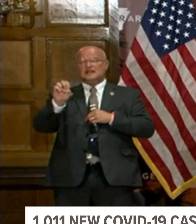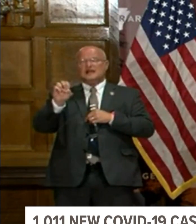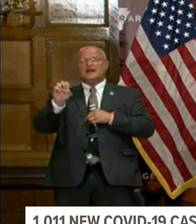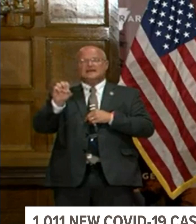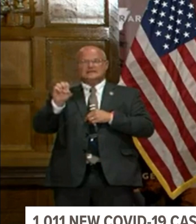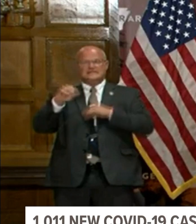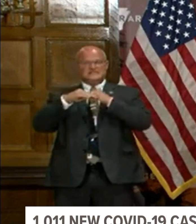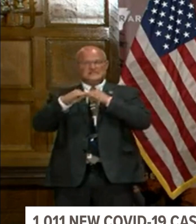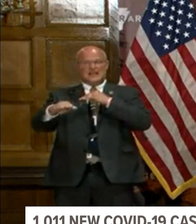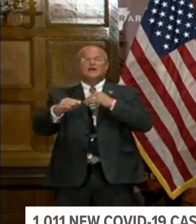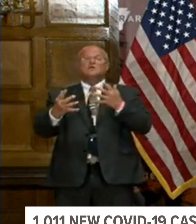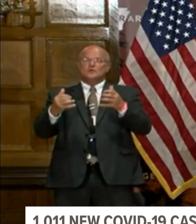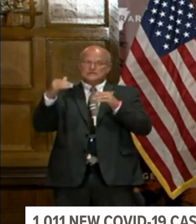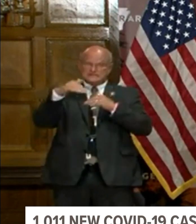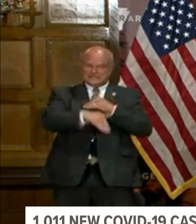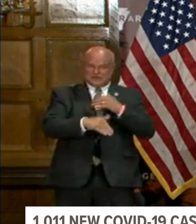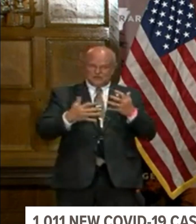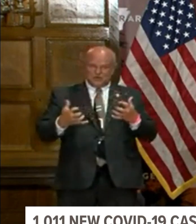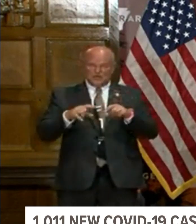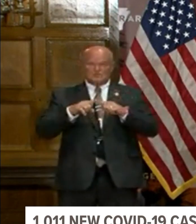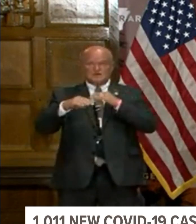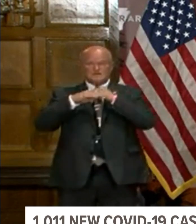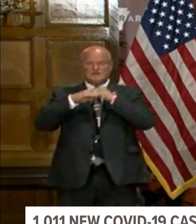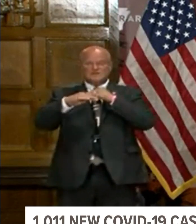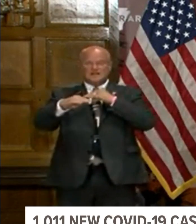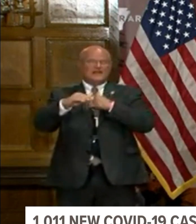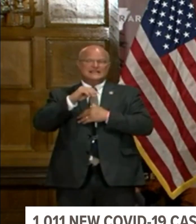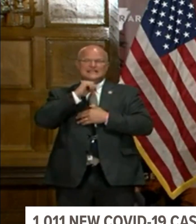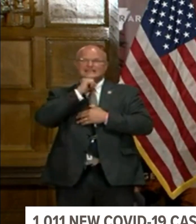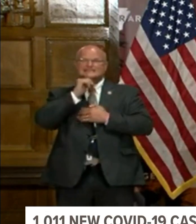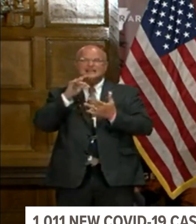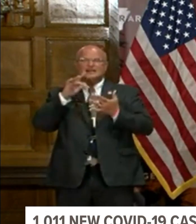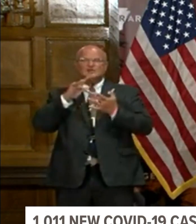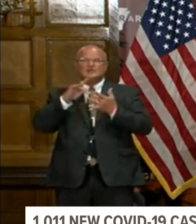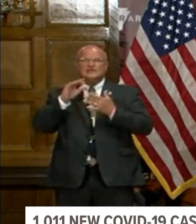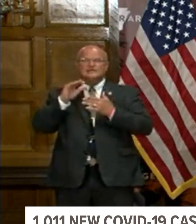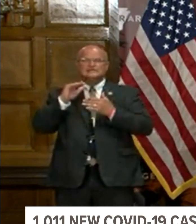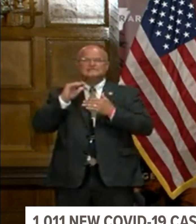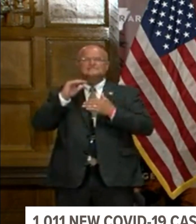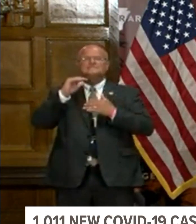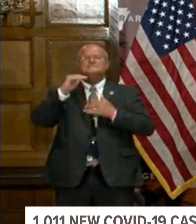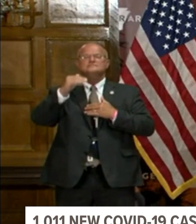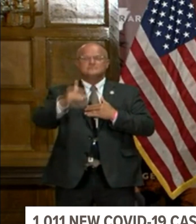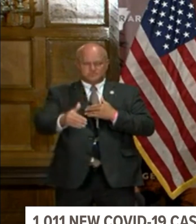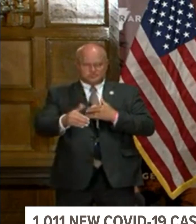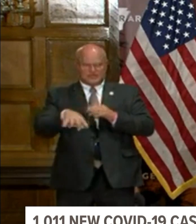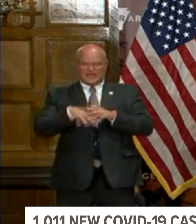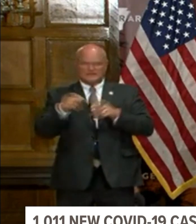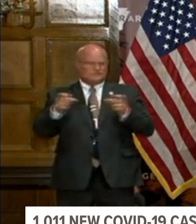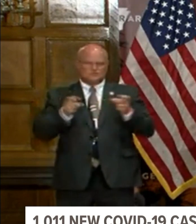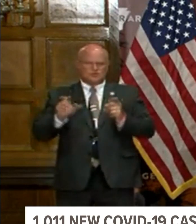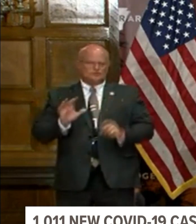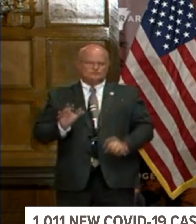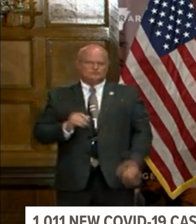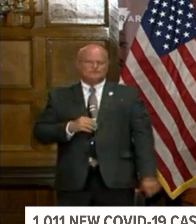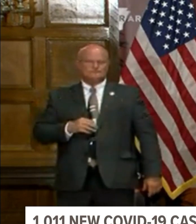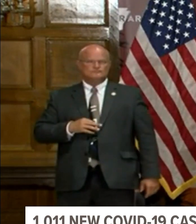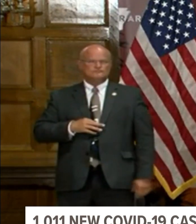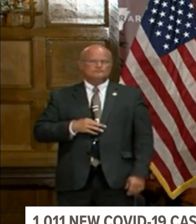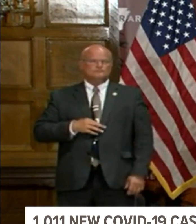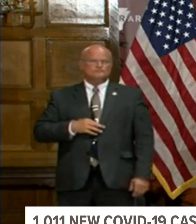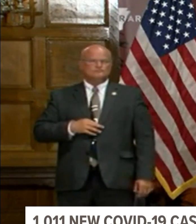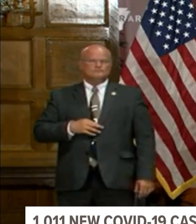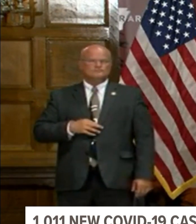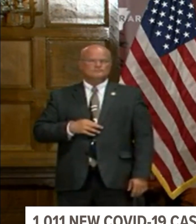go down, but I think whenever it's flat, that means it hasn't reached the tipping point that it is out of control.